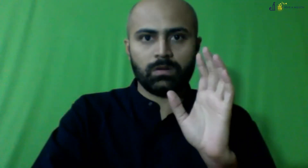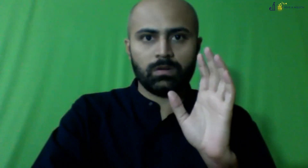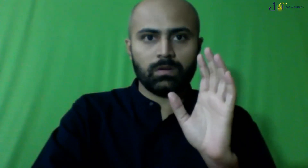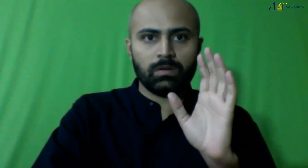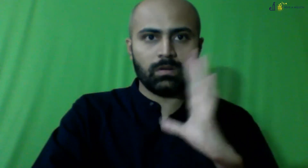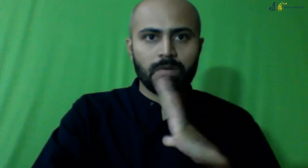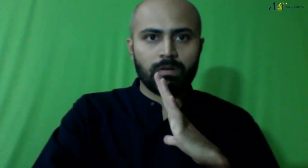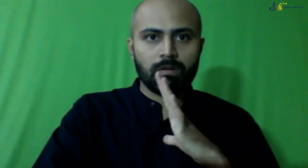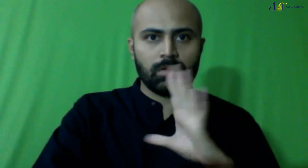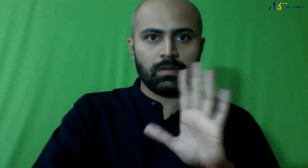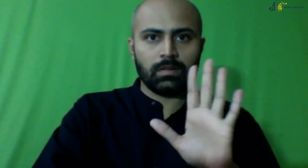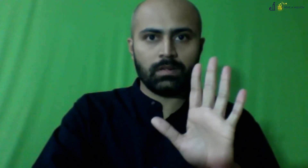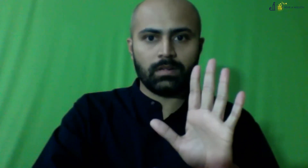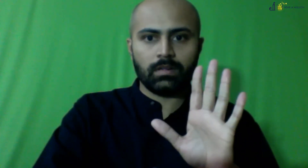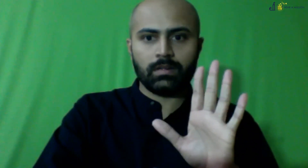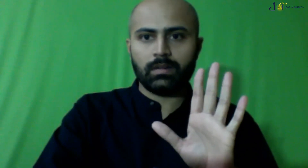Charu. Okay.